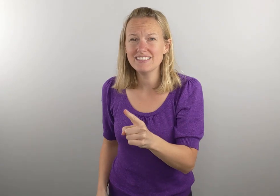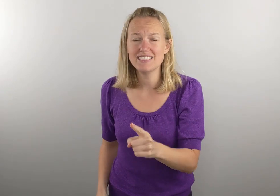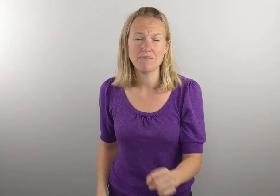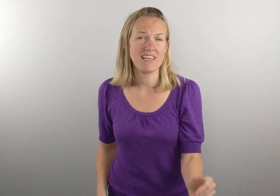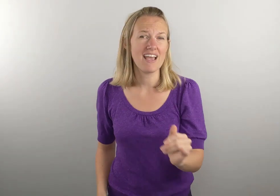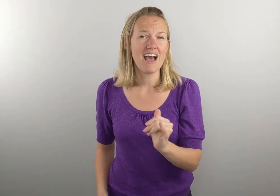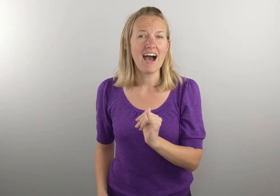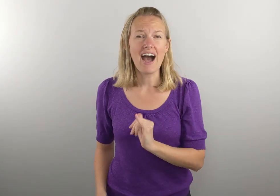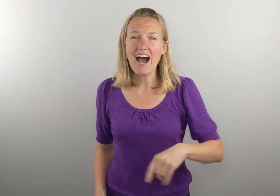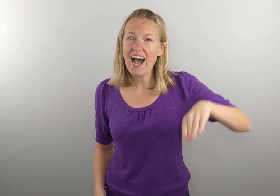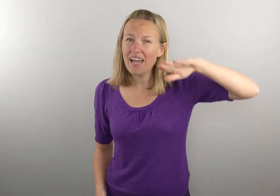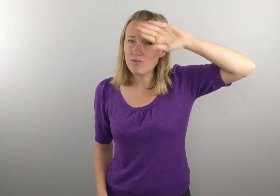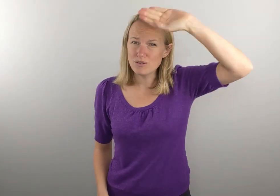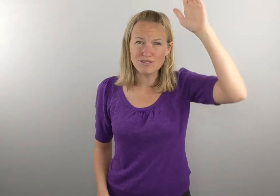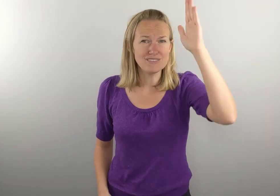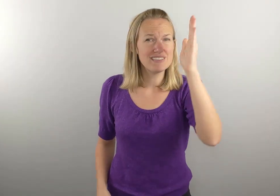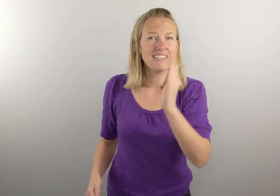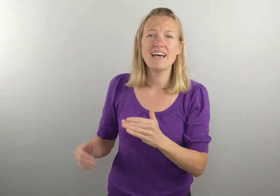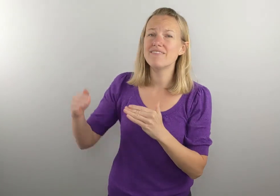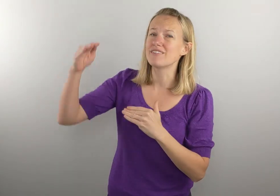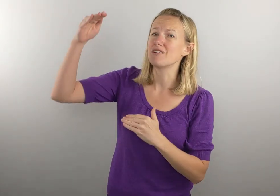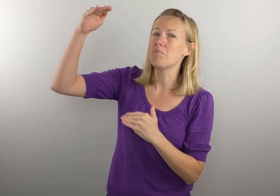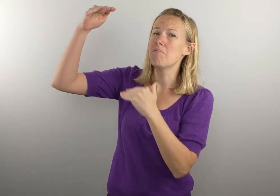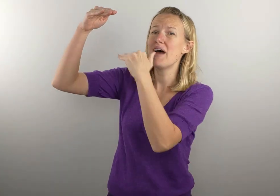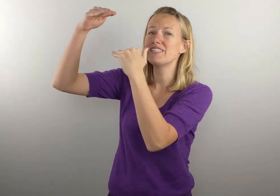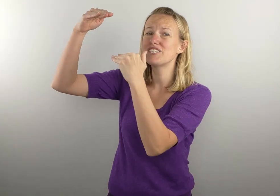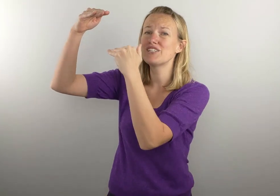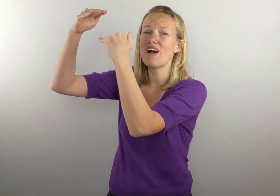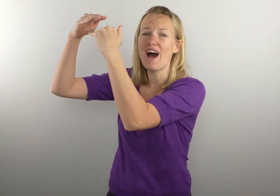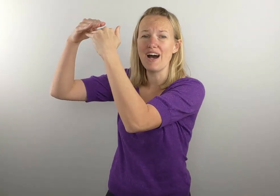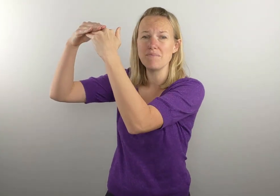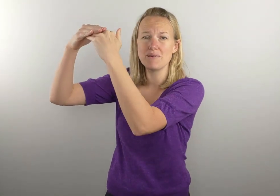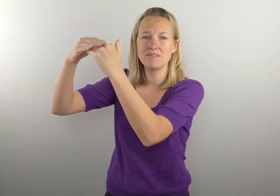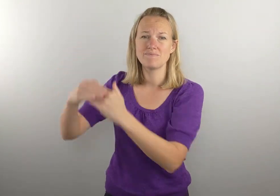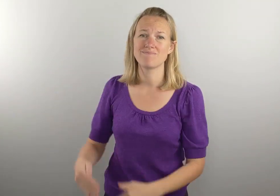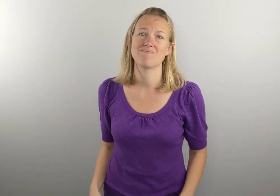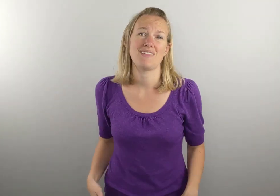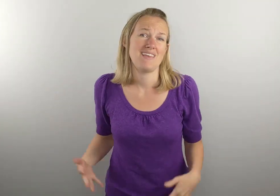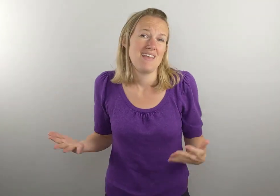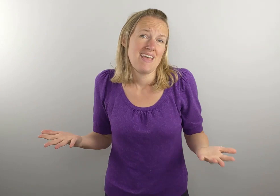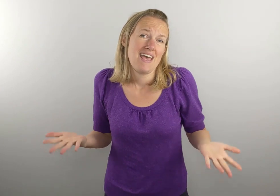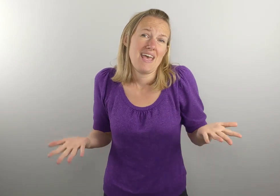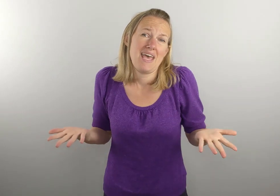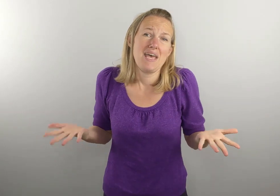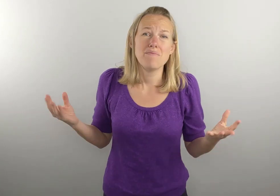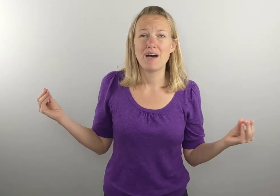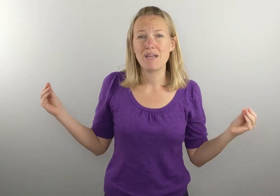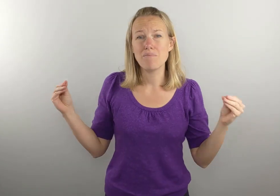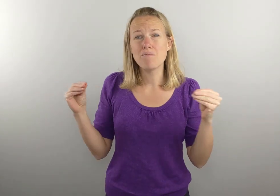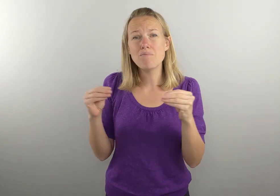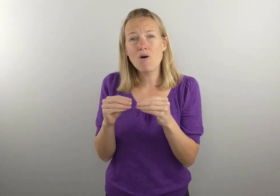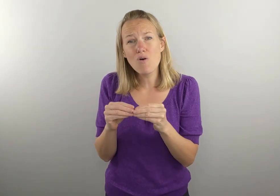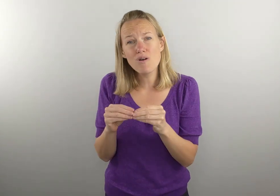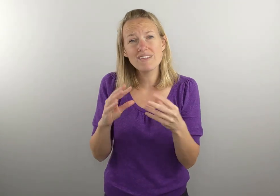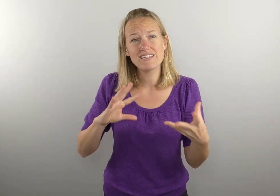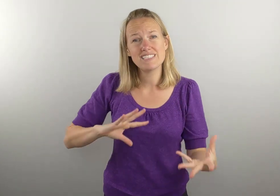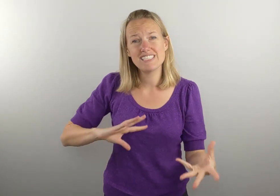tells me I will never measure up. Am I more than just